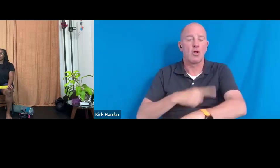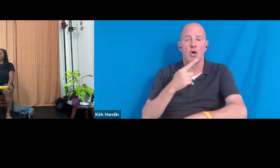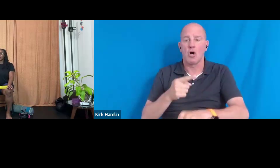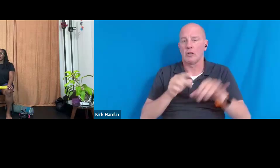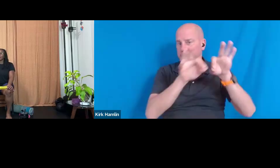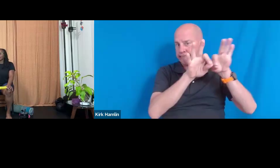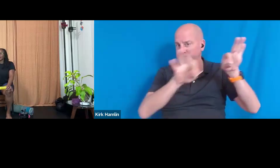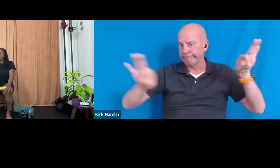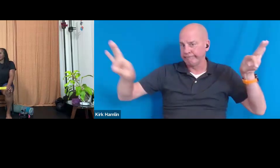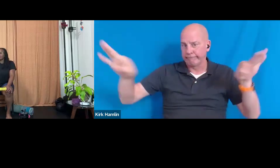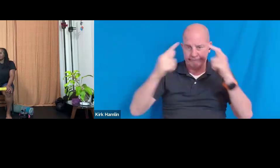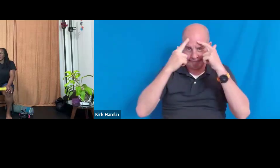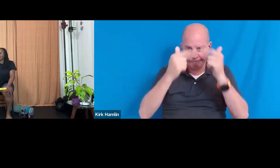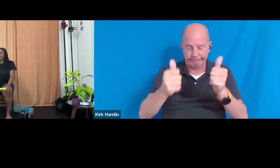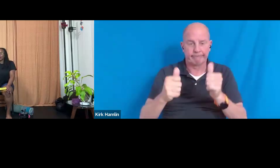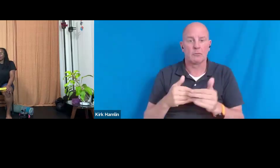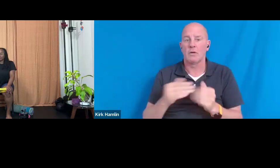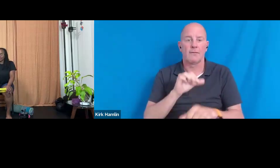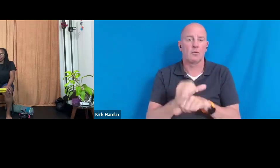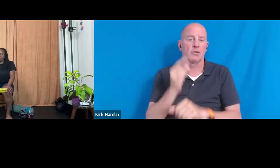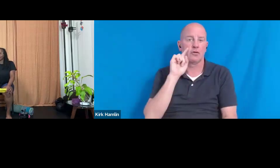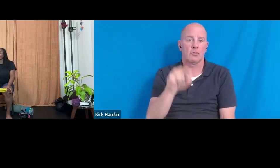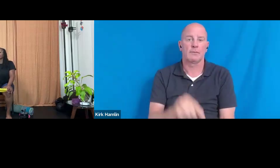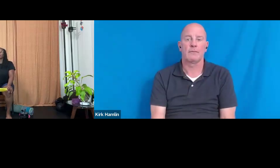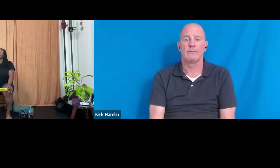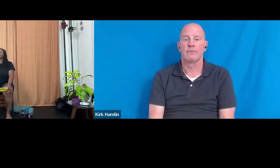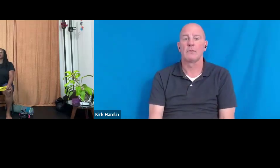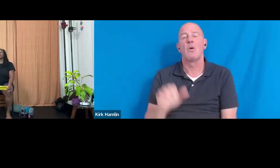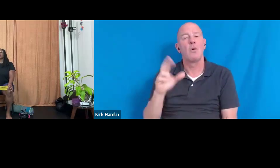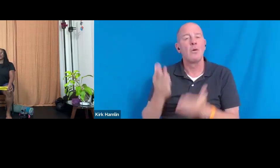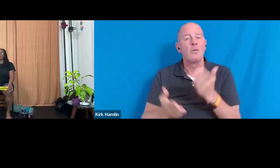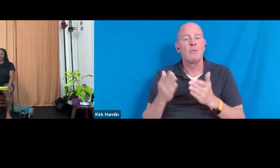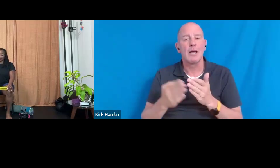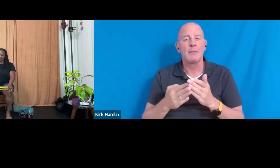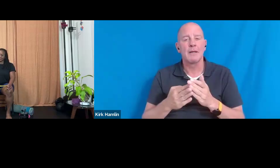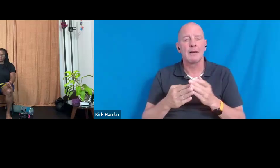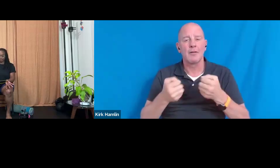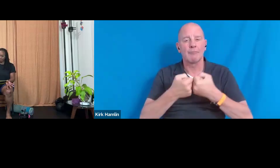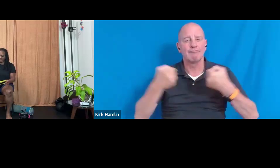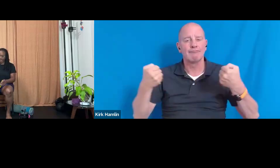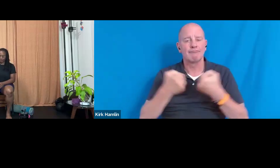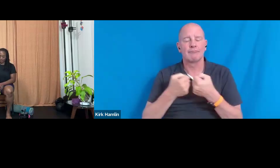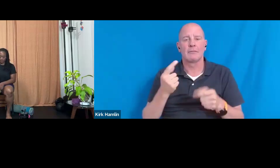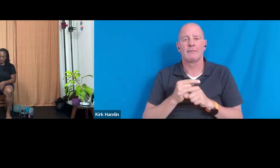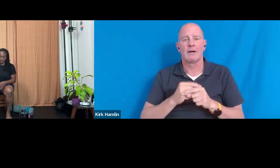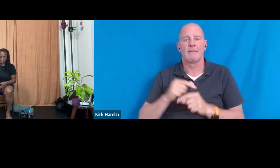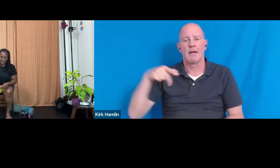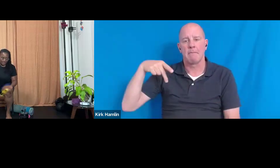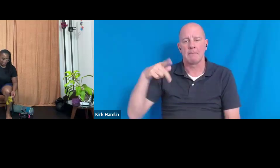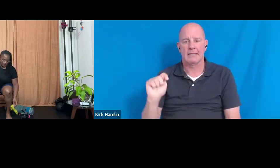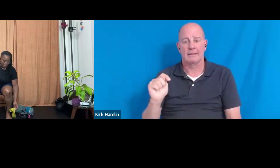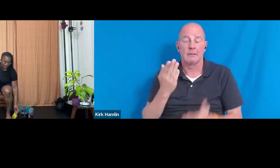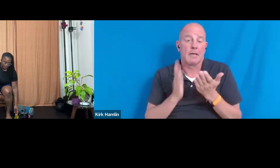bands. Or if you have the bands that come from like the physical therapy clinic, you could tie those however you